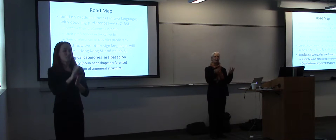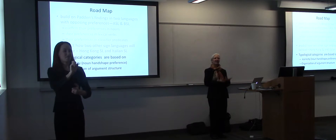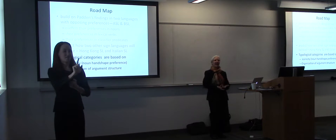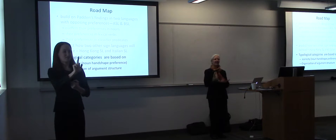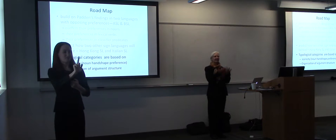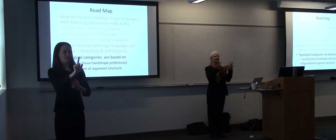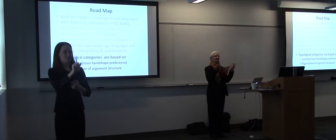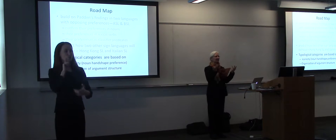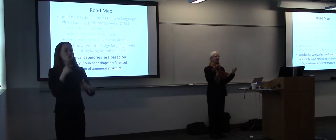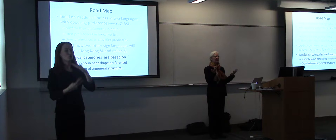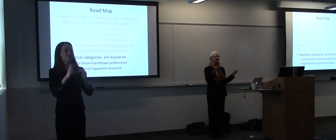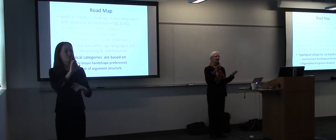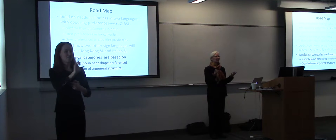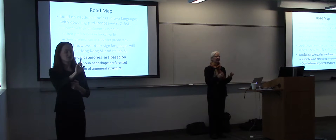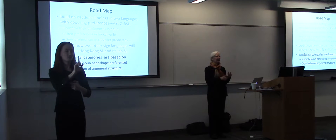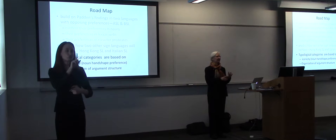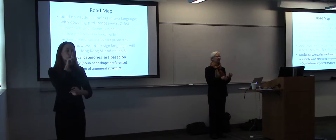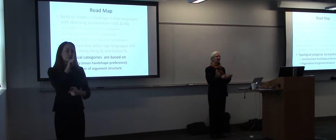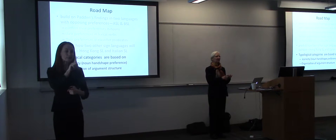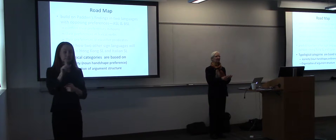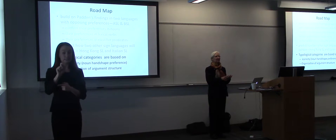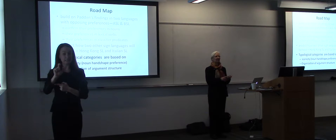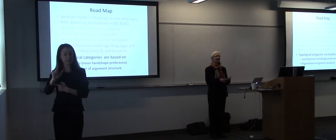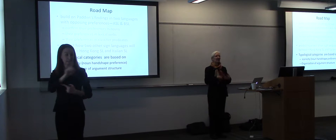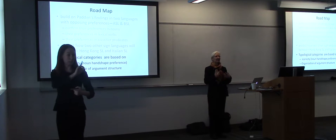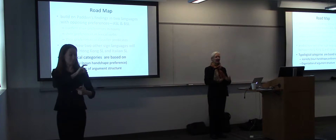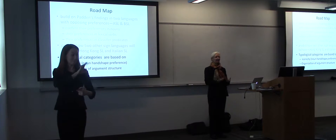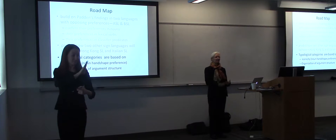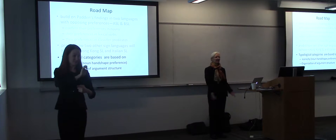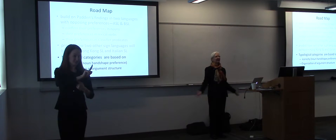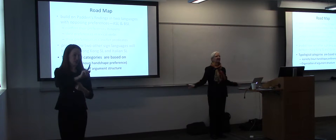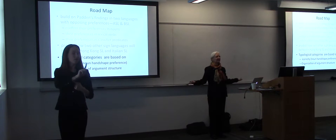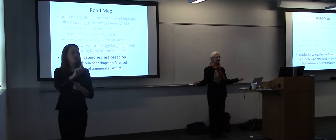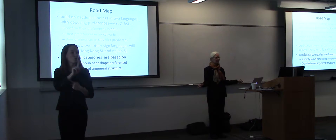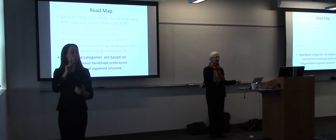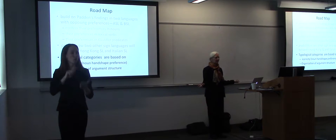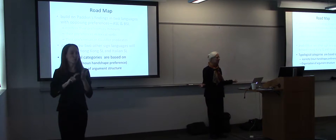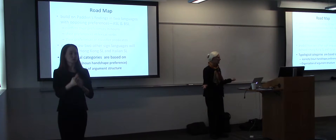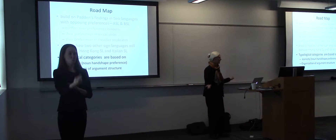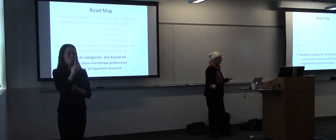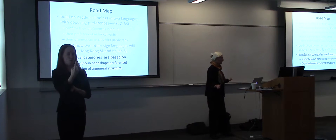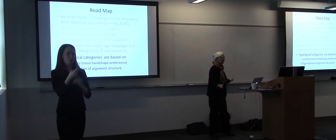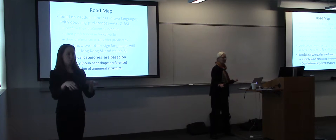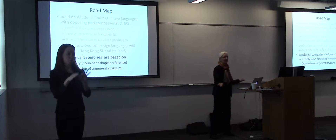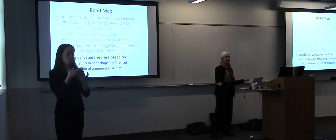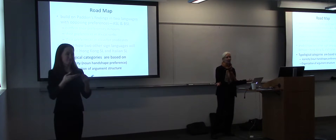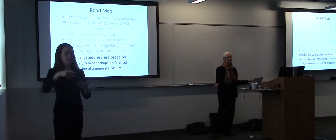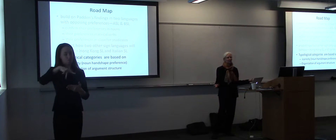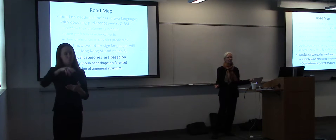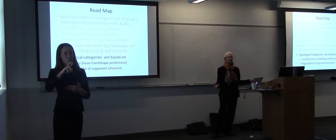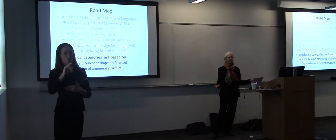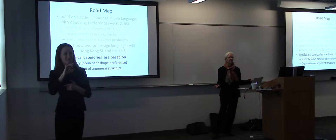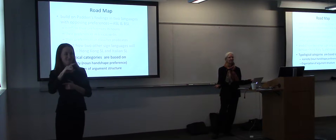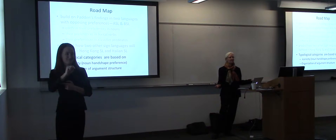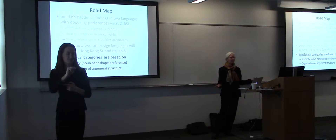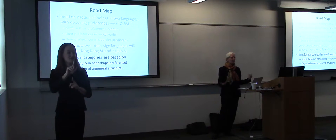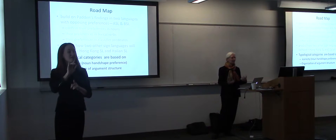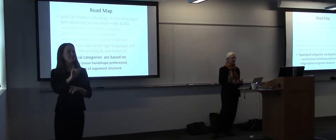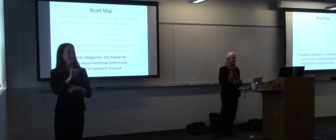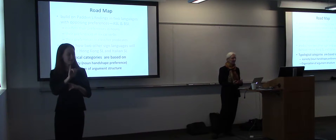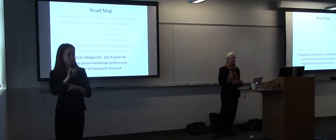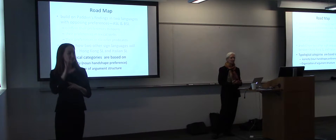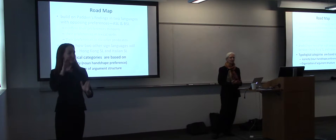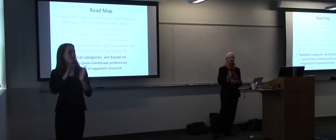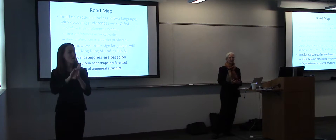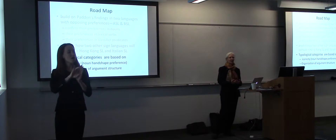one protagonist in a language like ASL and BSL. That protagonist is the iconic preference.